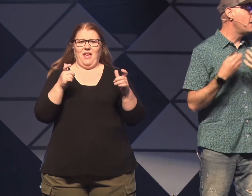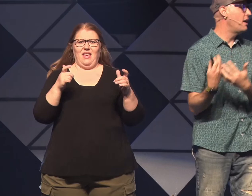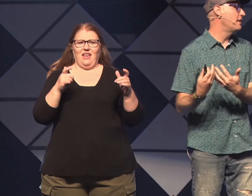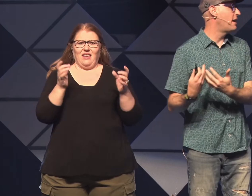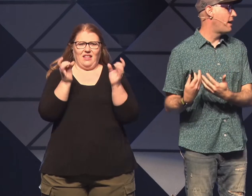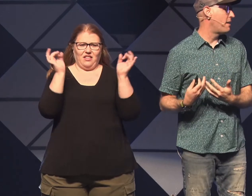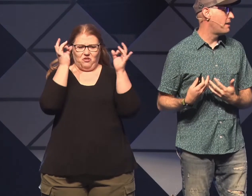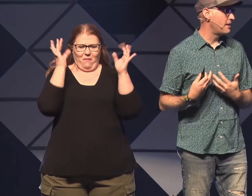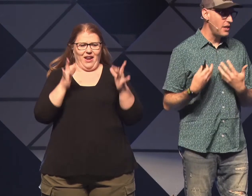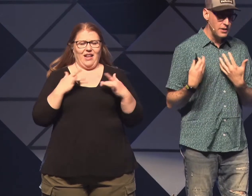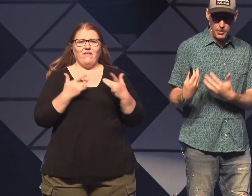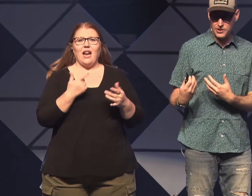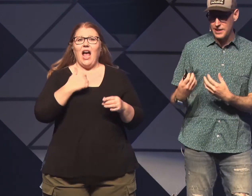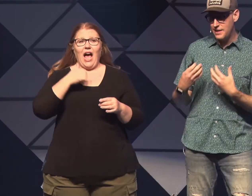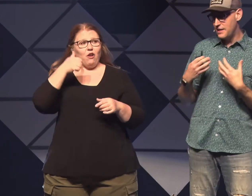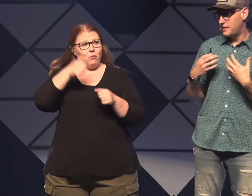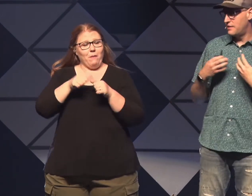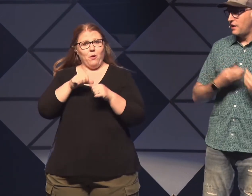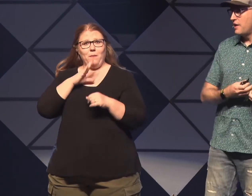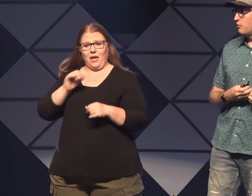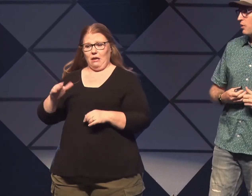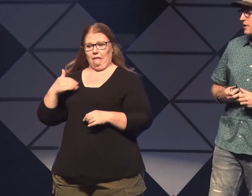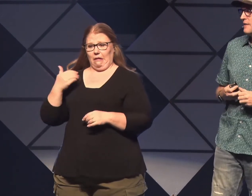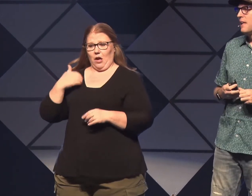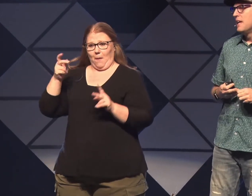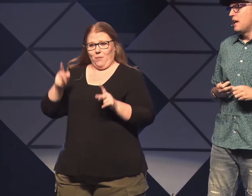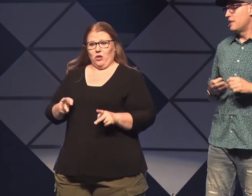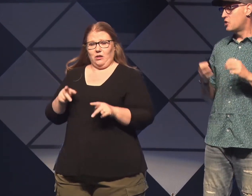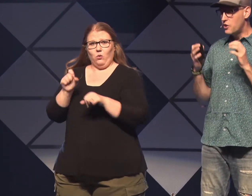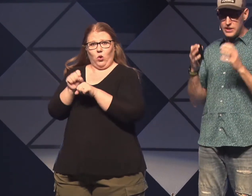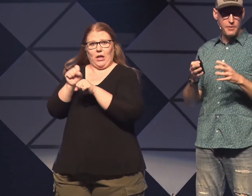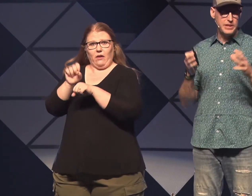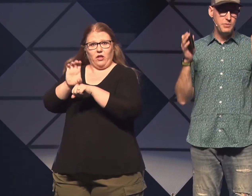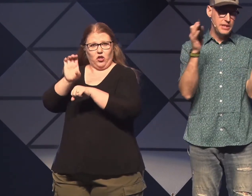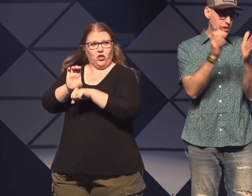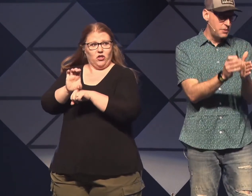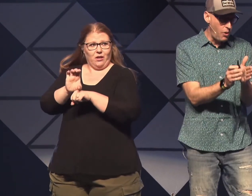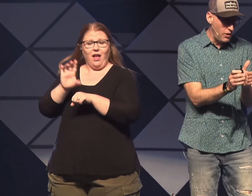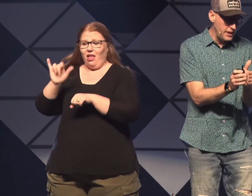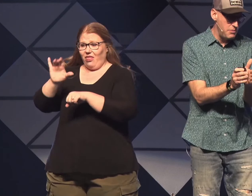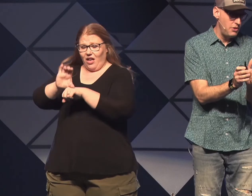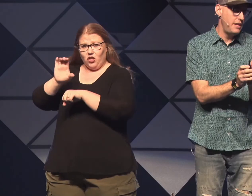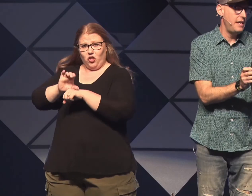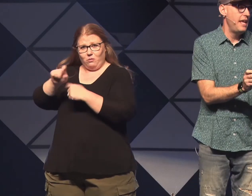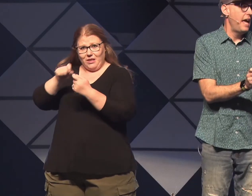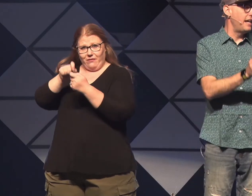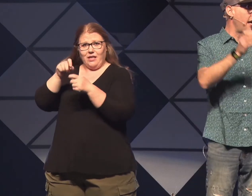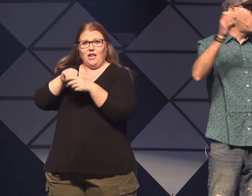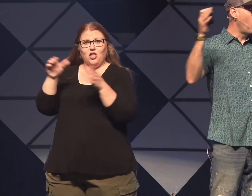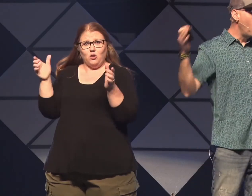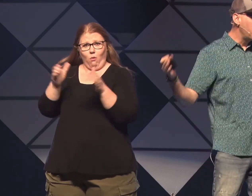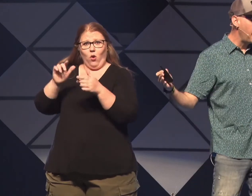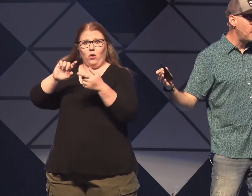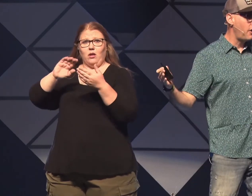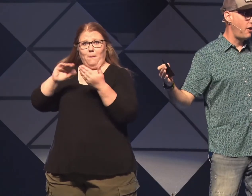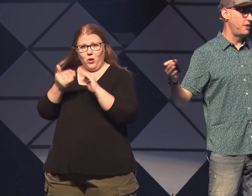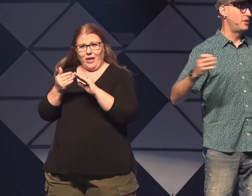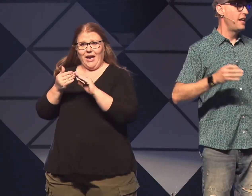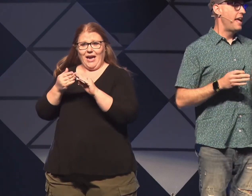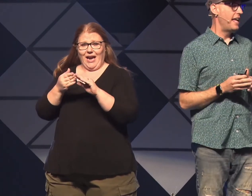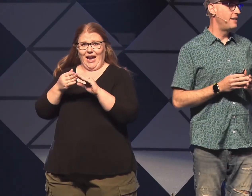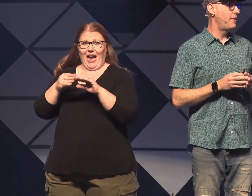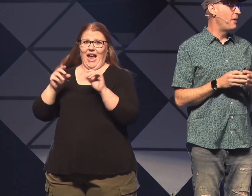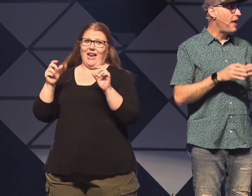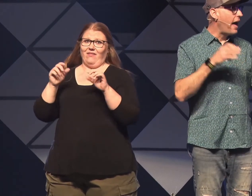being a young person in this line of work, and the church that I was in a small community, and it had grown kind of